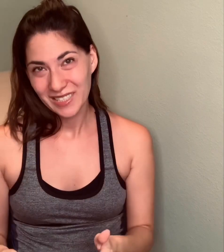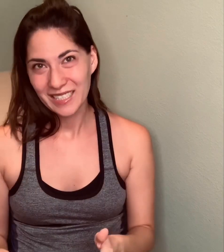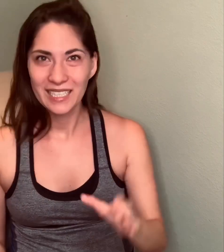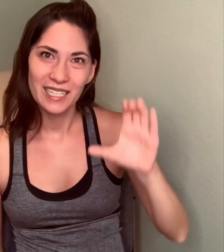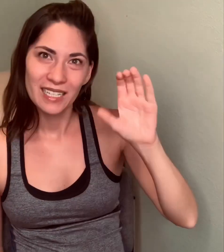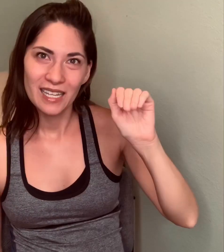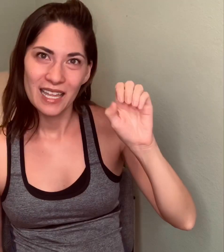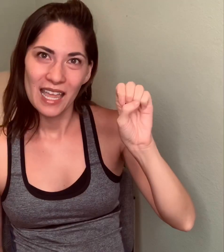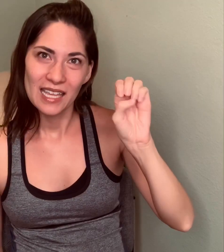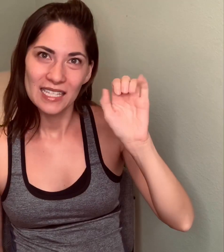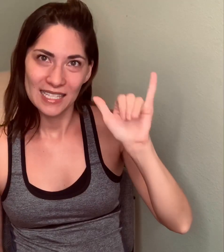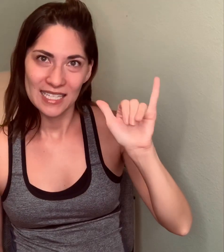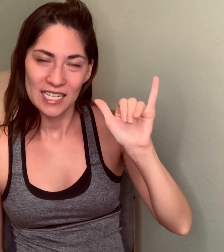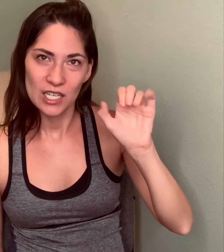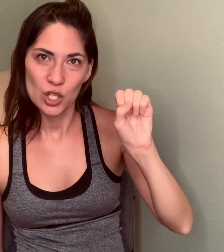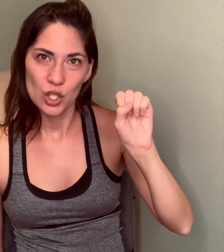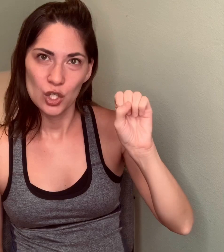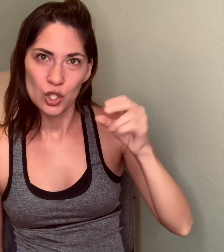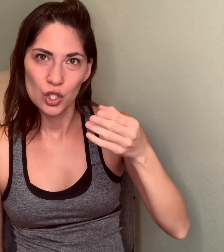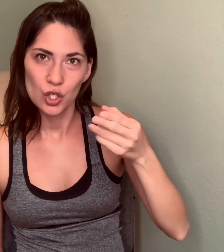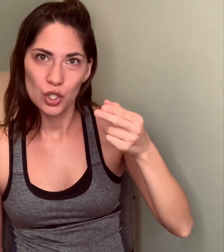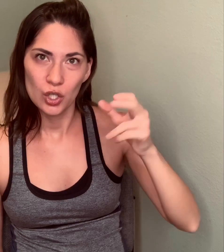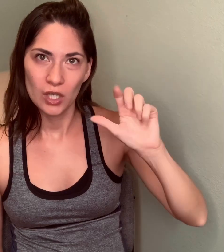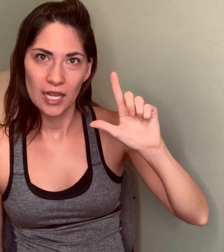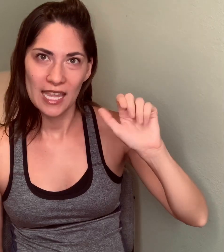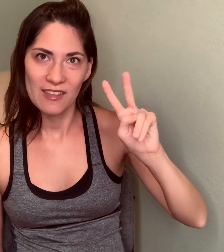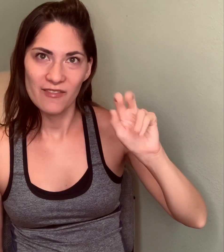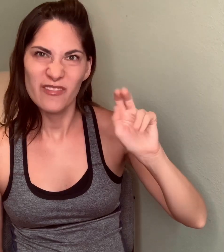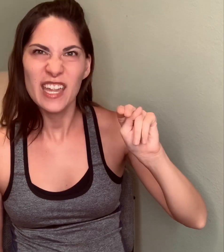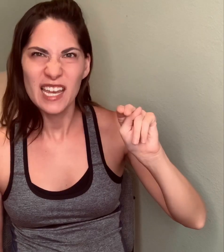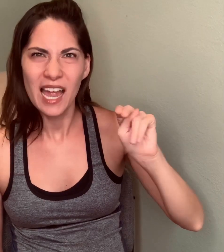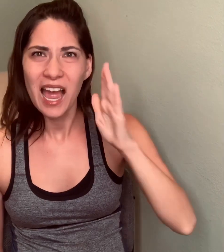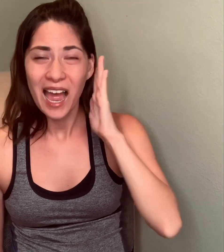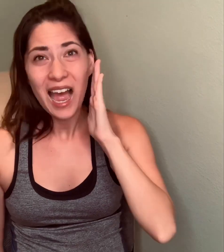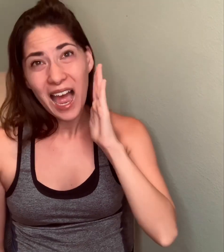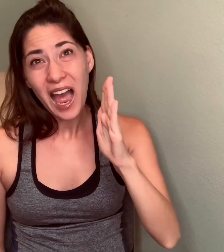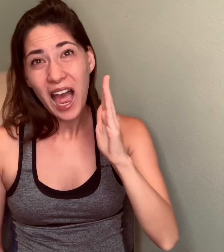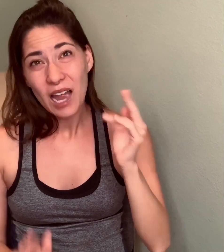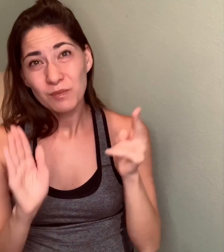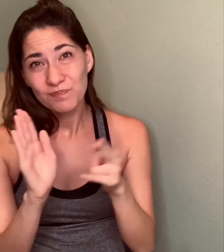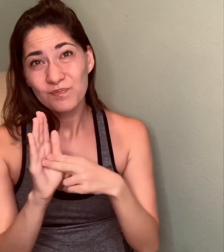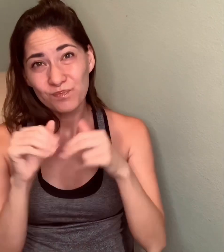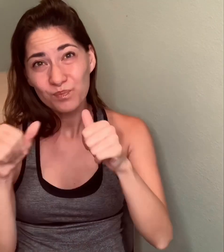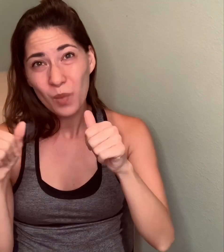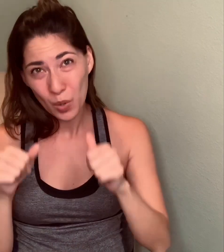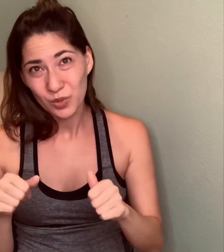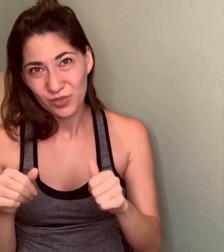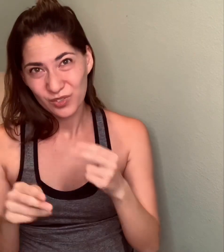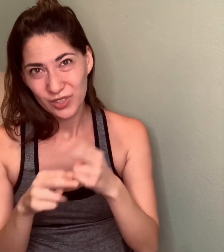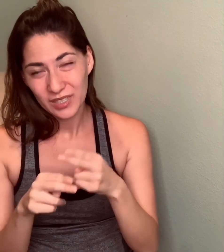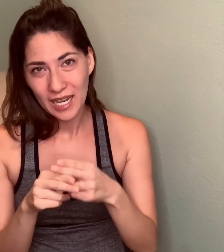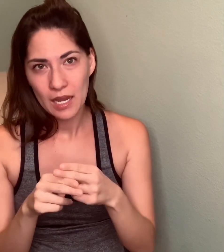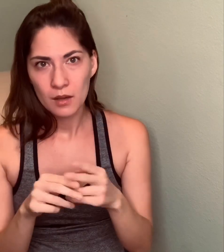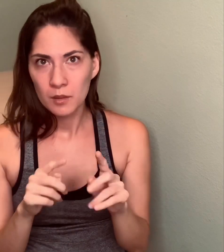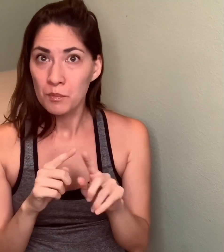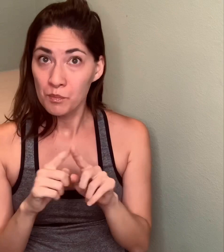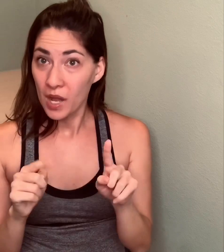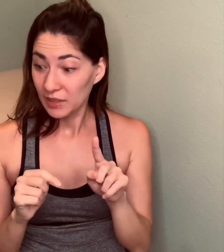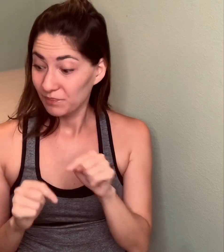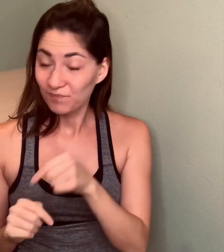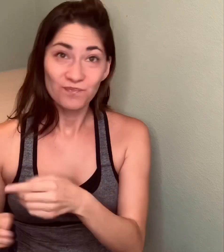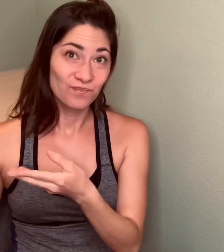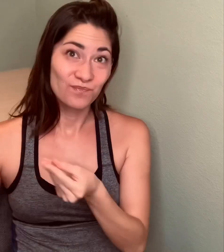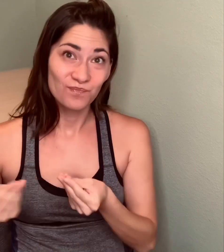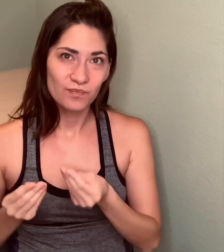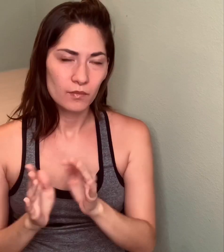tag her in this so that you can find out who she is. But she got me on board with these books, and they are amazing. But I